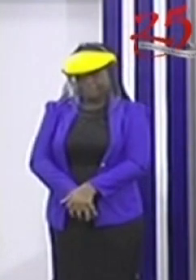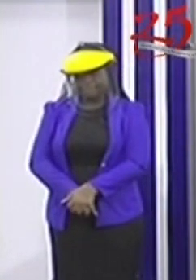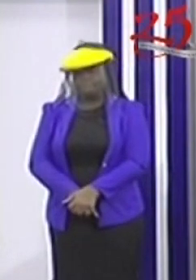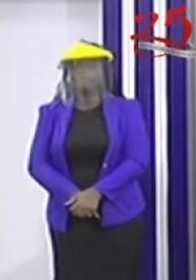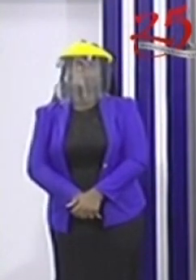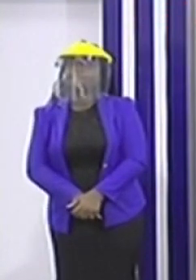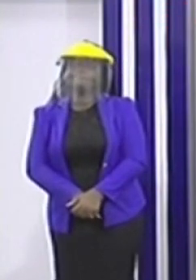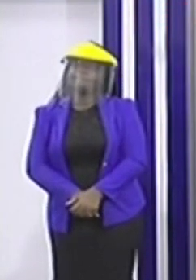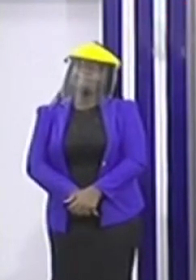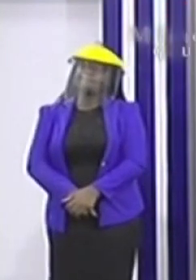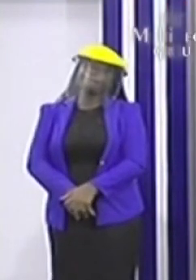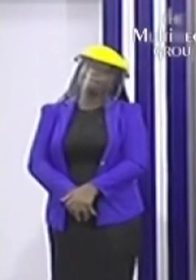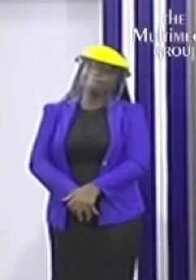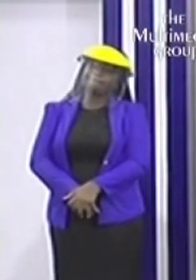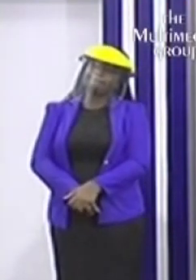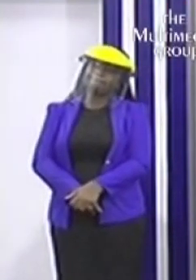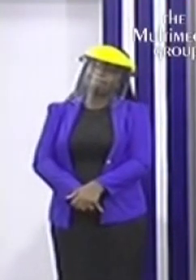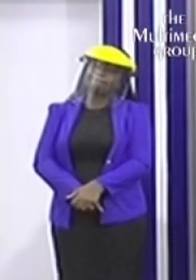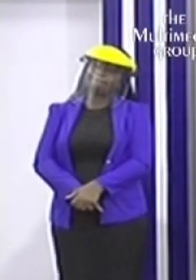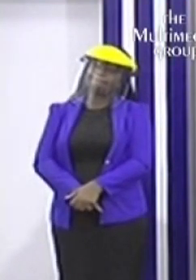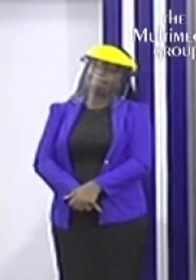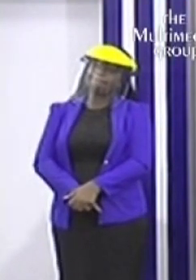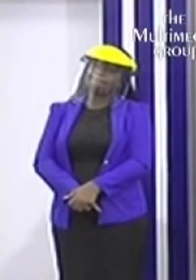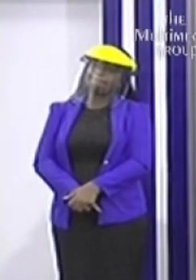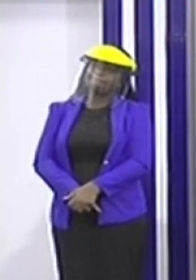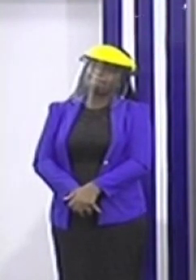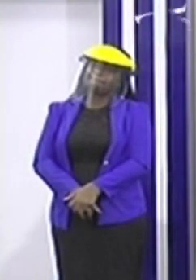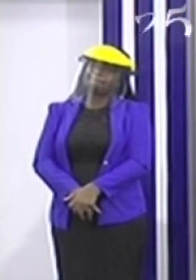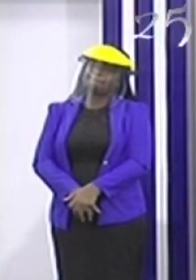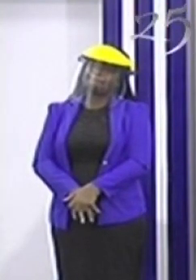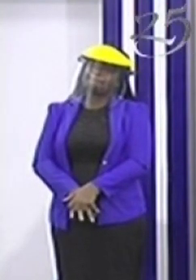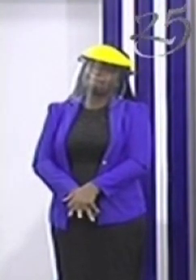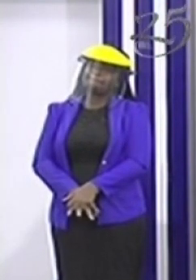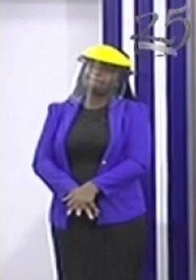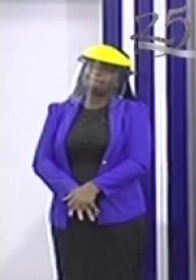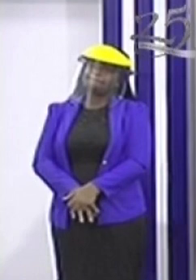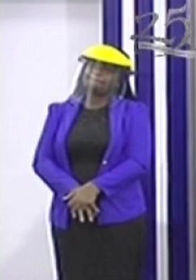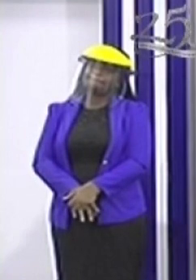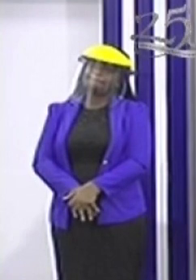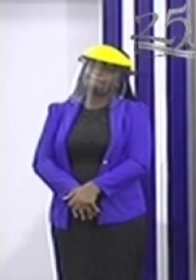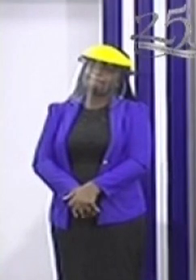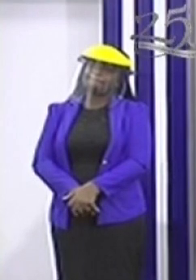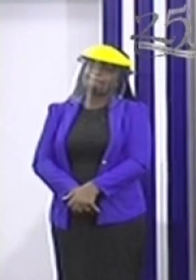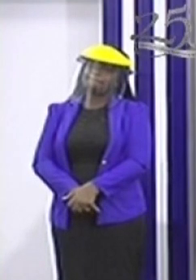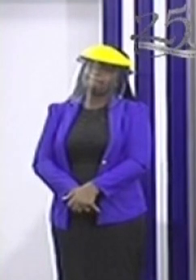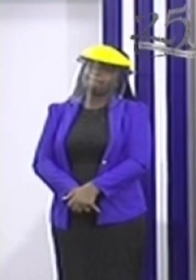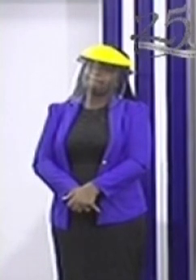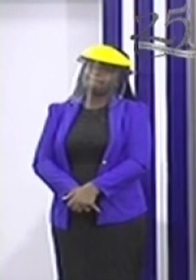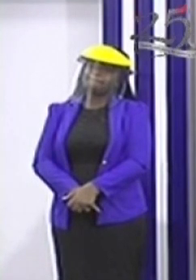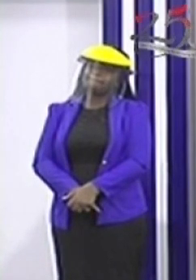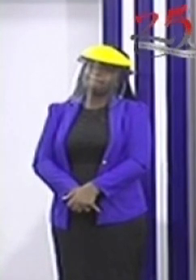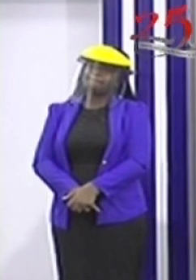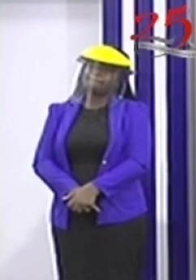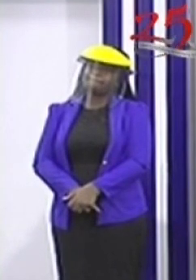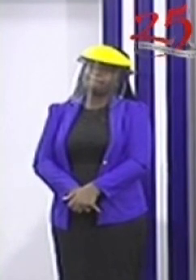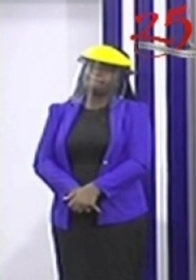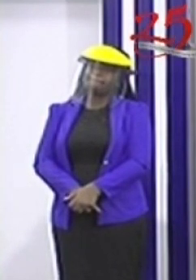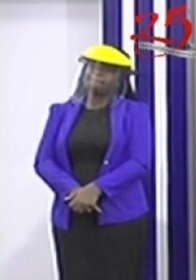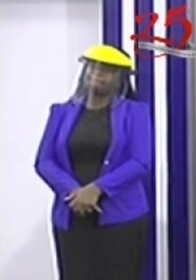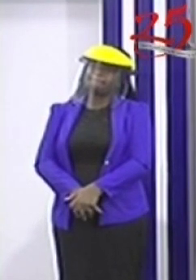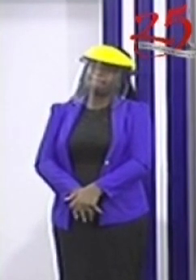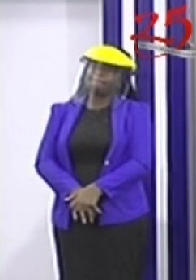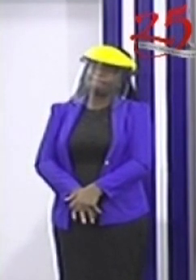you aware? The EI 64 that the president gave for restrictions on social gathering, is the